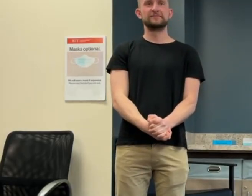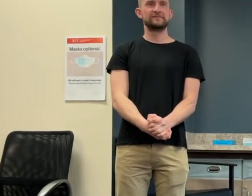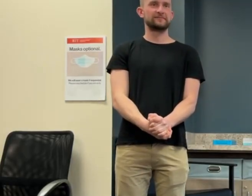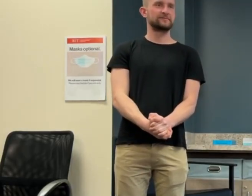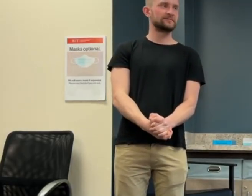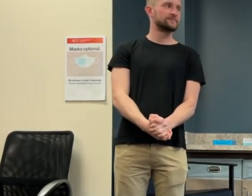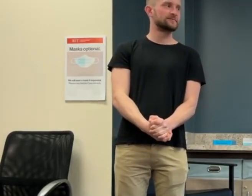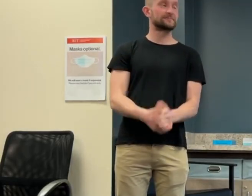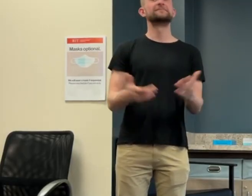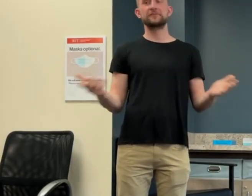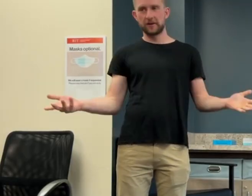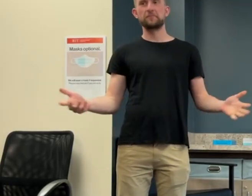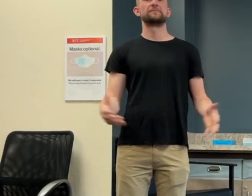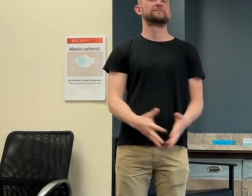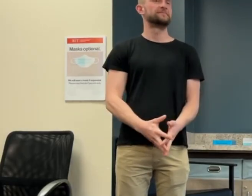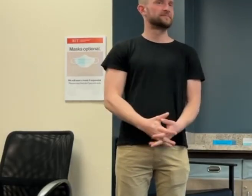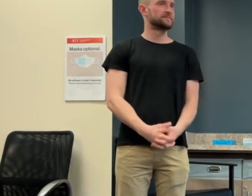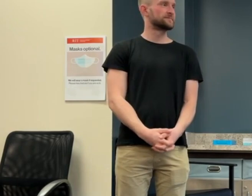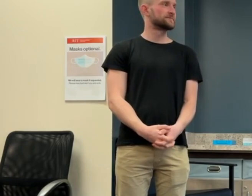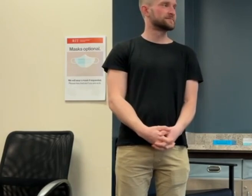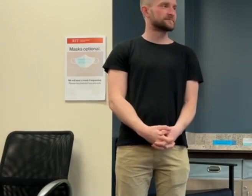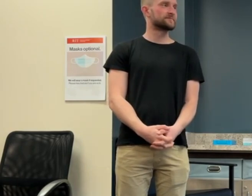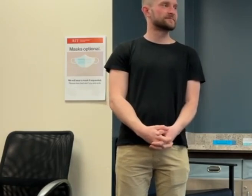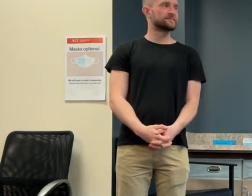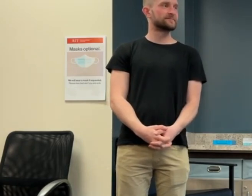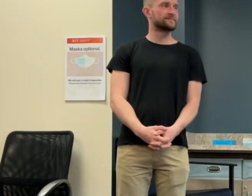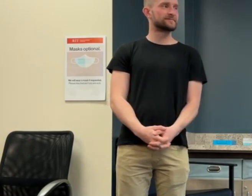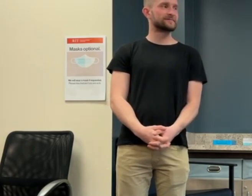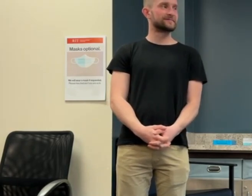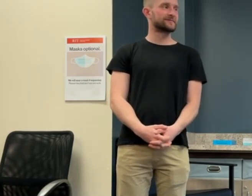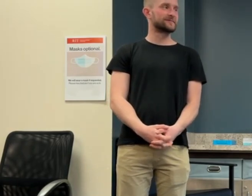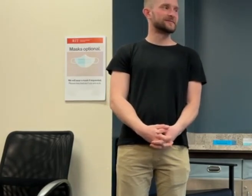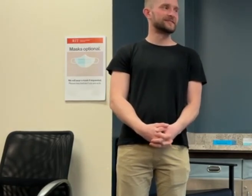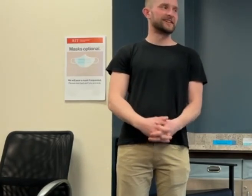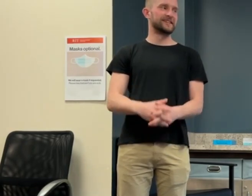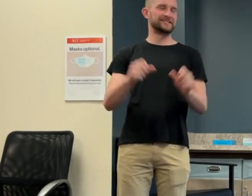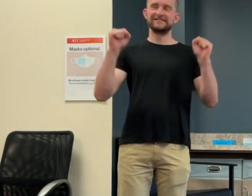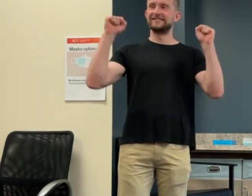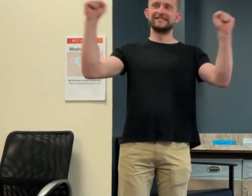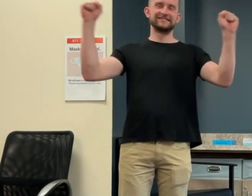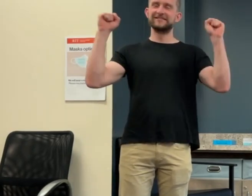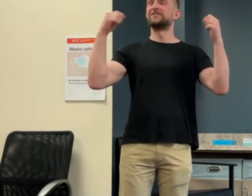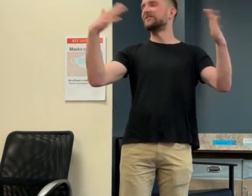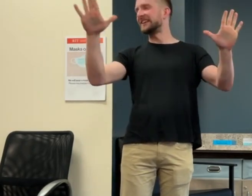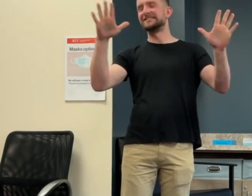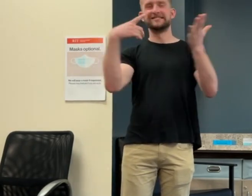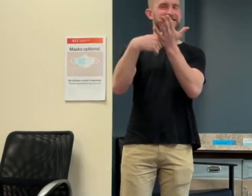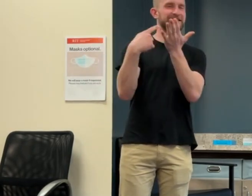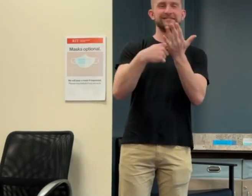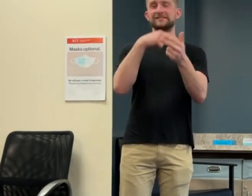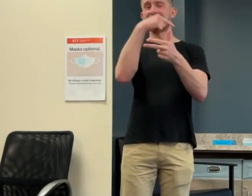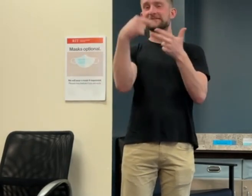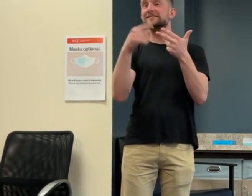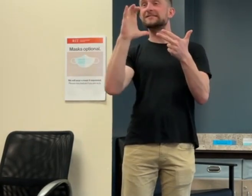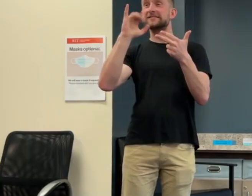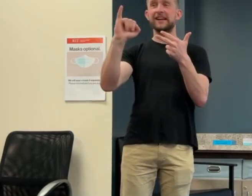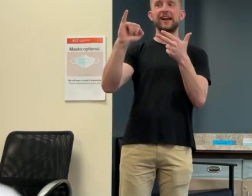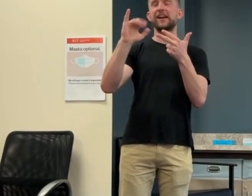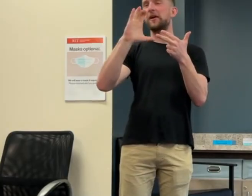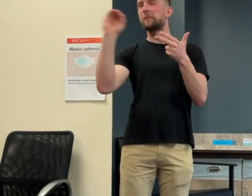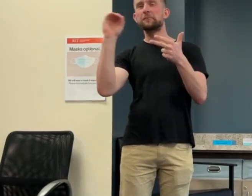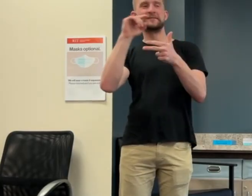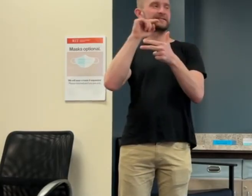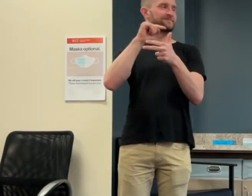Okay. All right. So we made it through all three cochlear implant companies. I'm so proud of us.